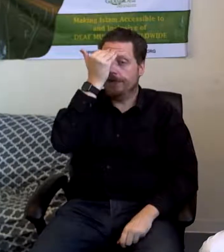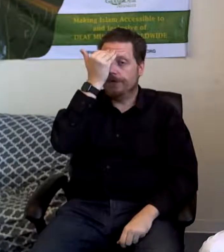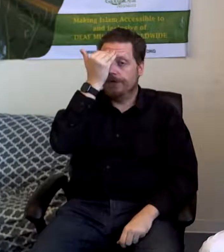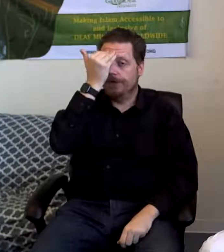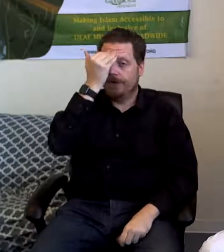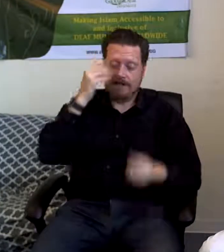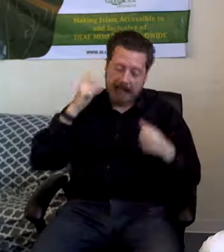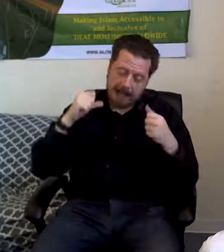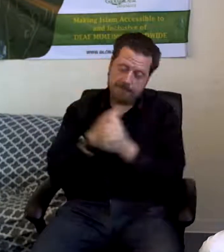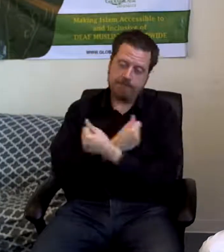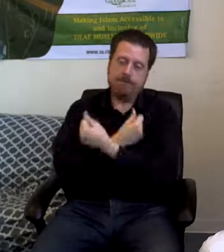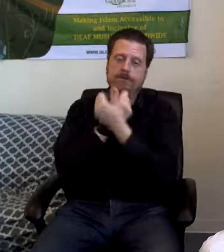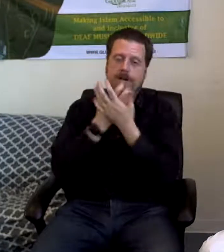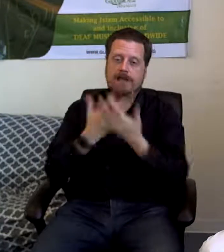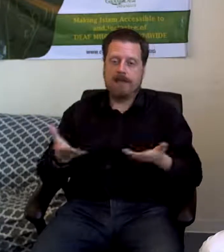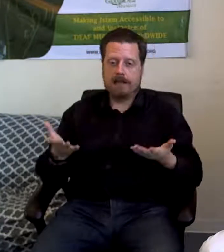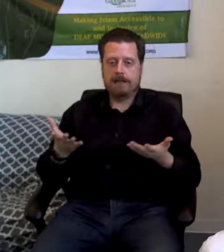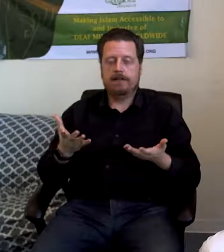of everything.